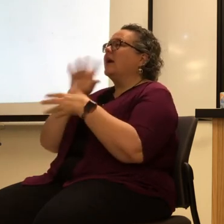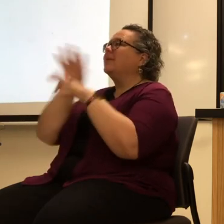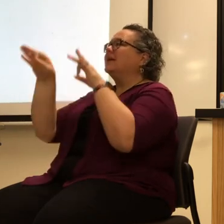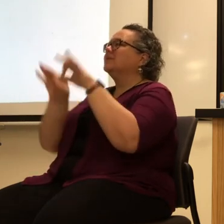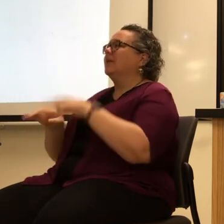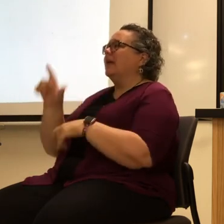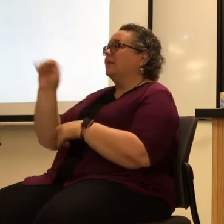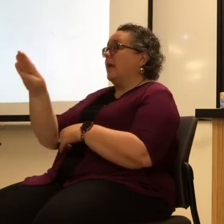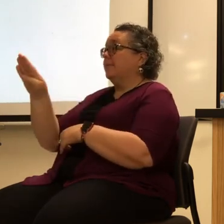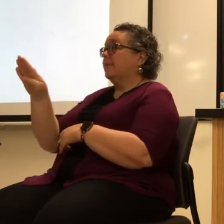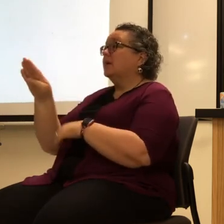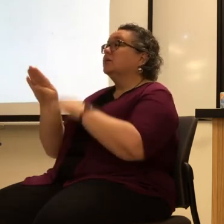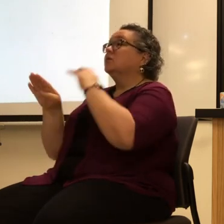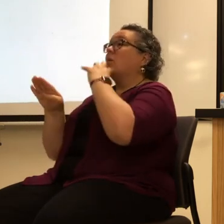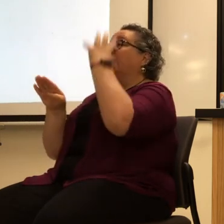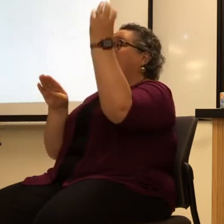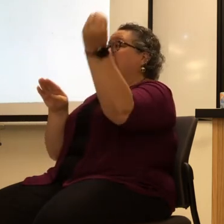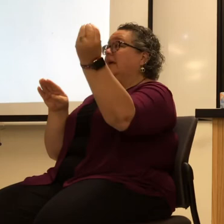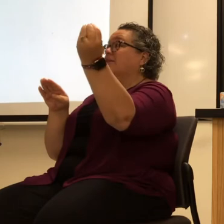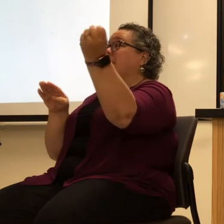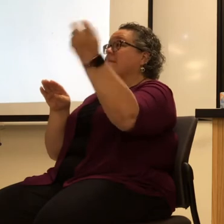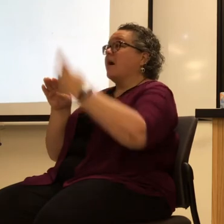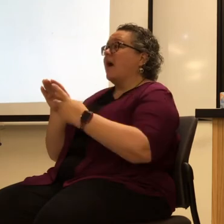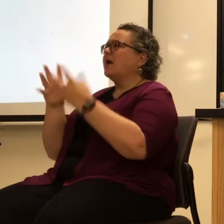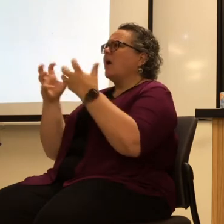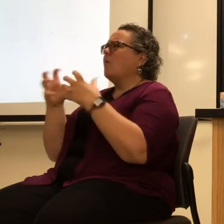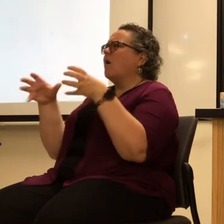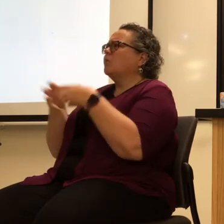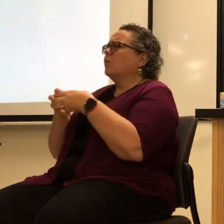come back from break, I want you to form groups of about